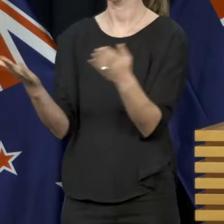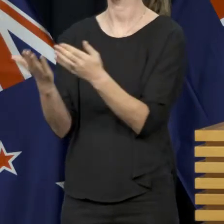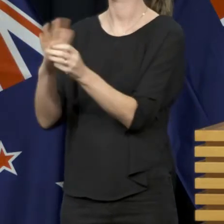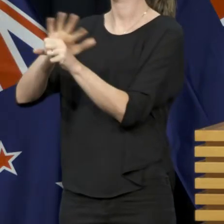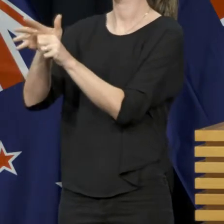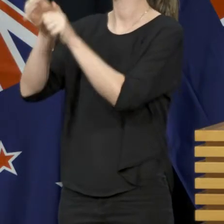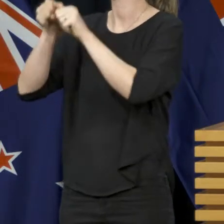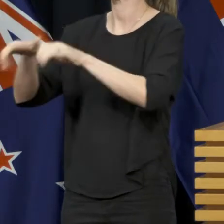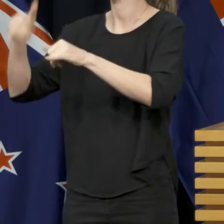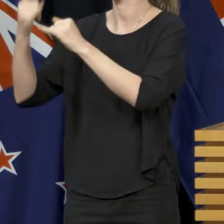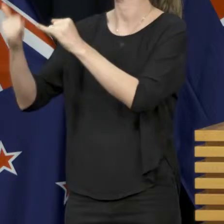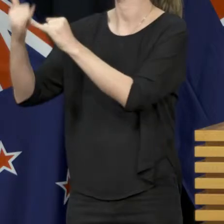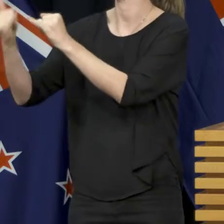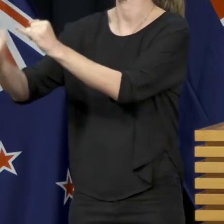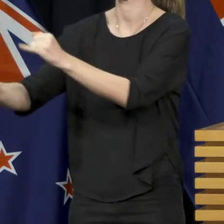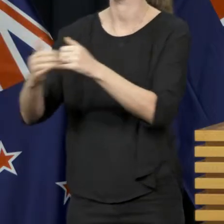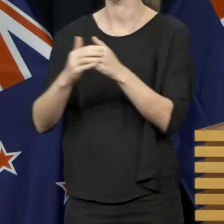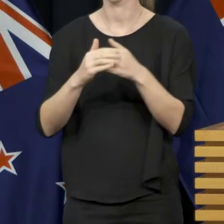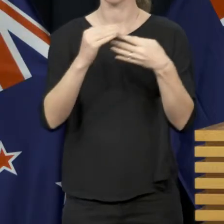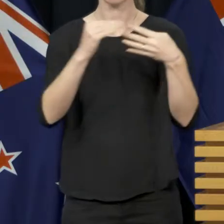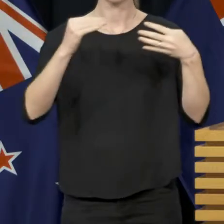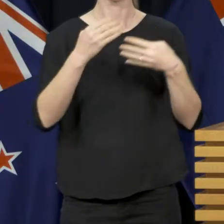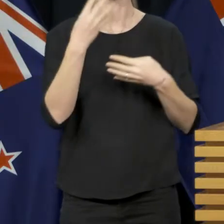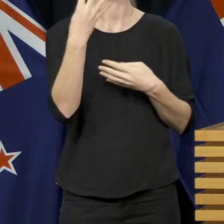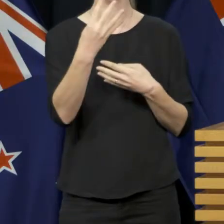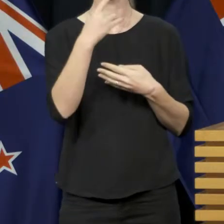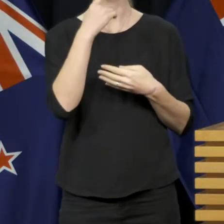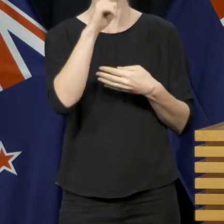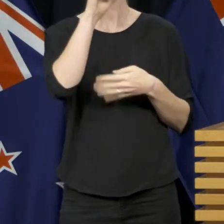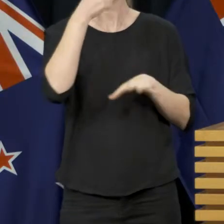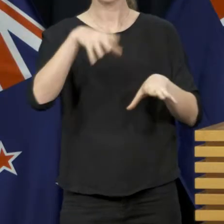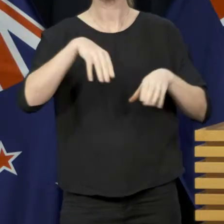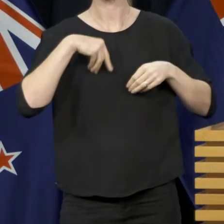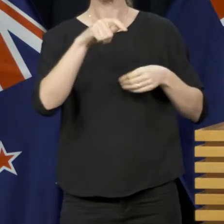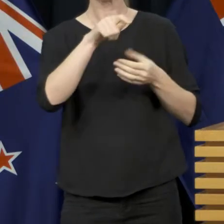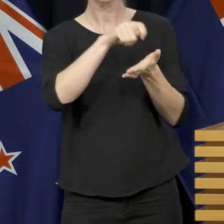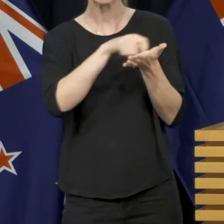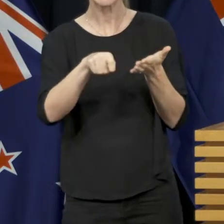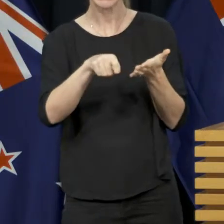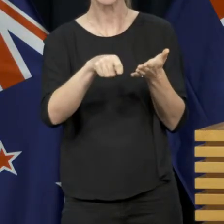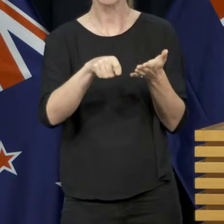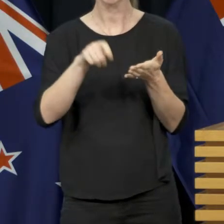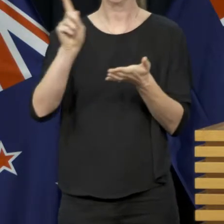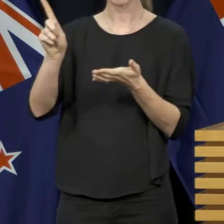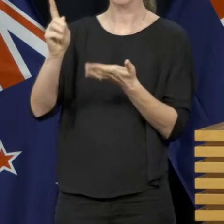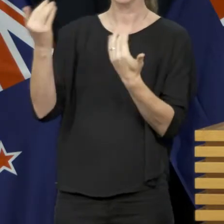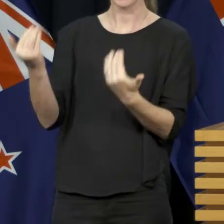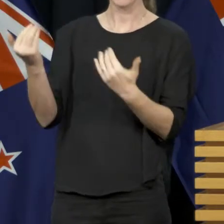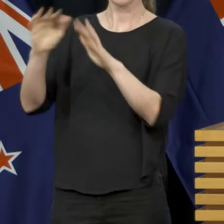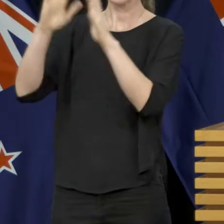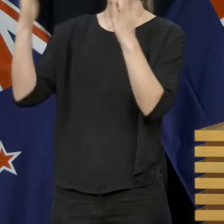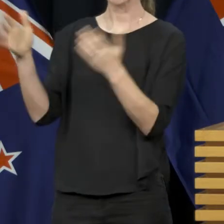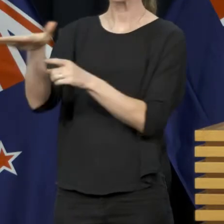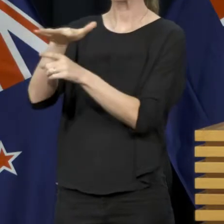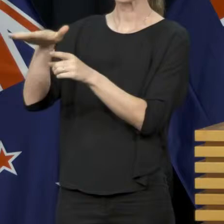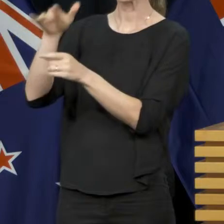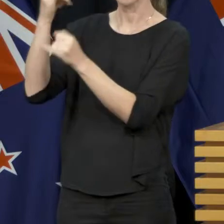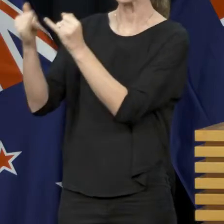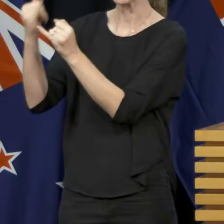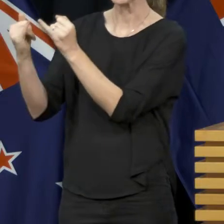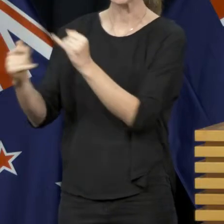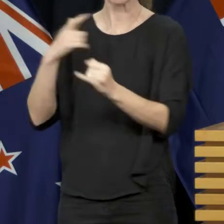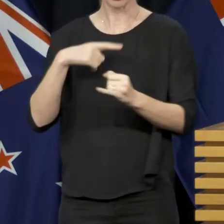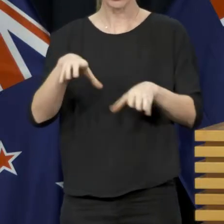Yep. During level 4, you wouldn't accept Dr. Clark's resignation. Given the global situation, why was it appropriate to do so